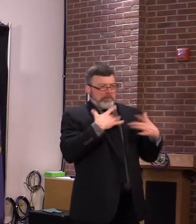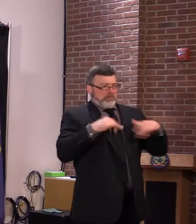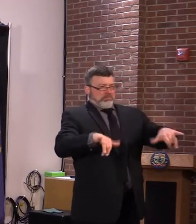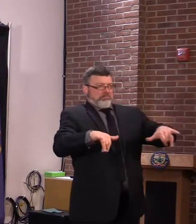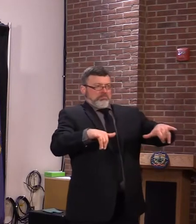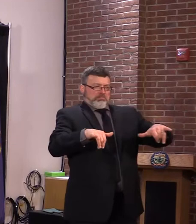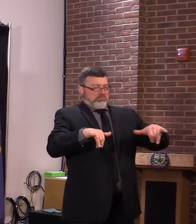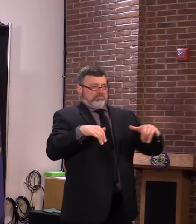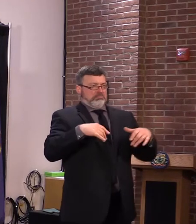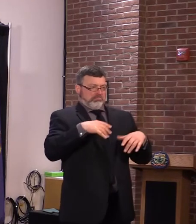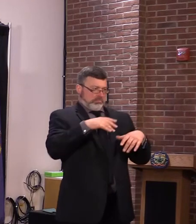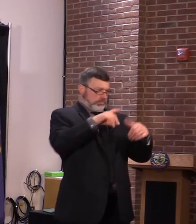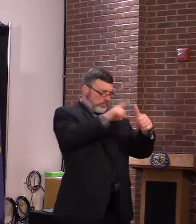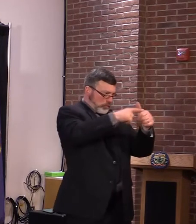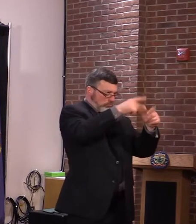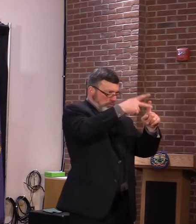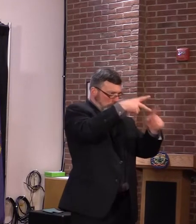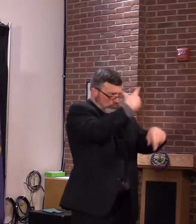Before you leave,